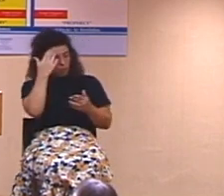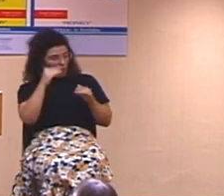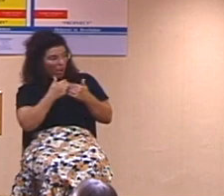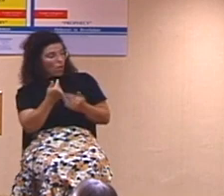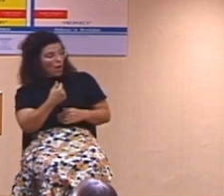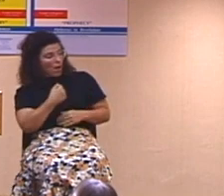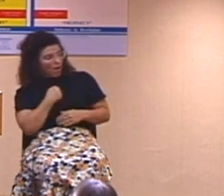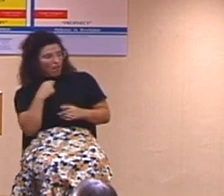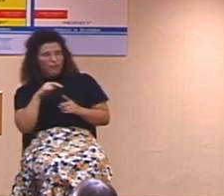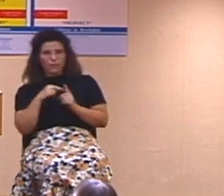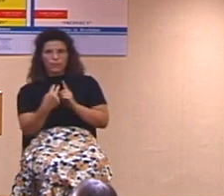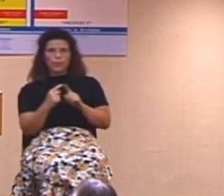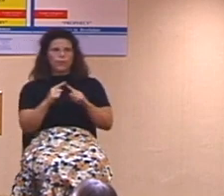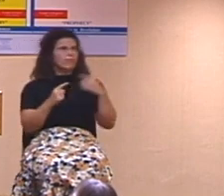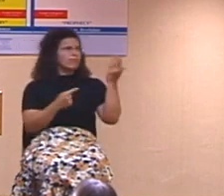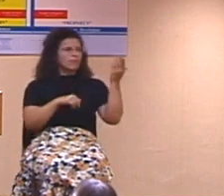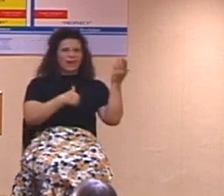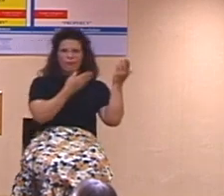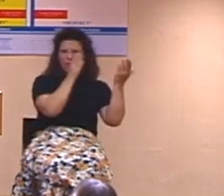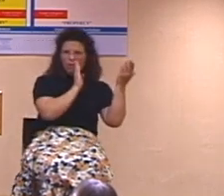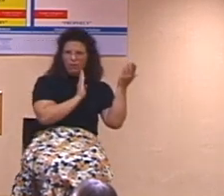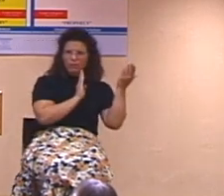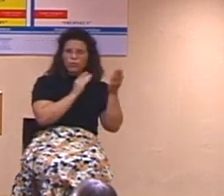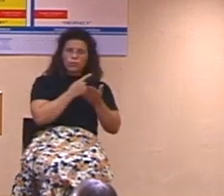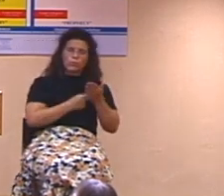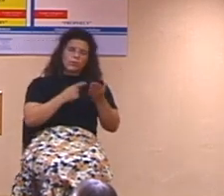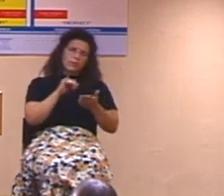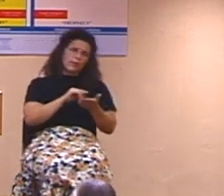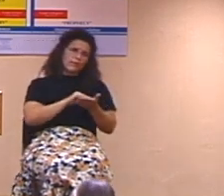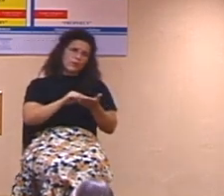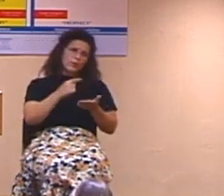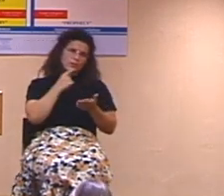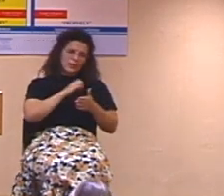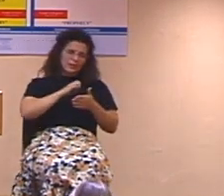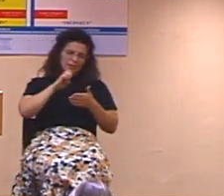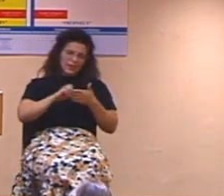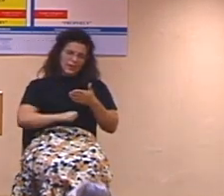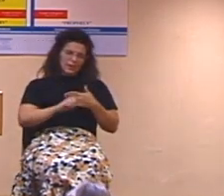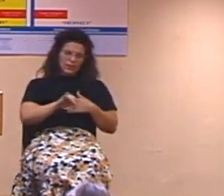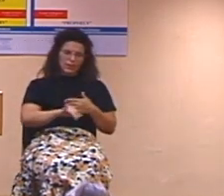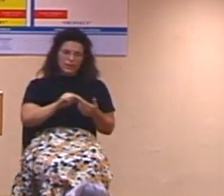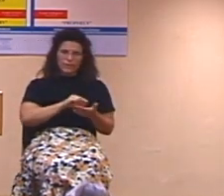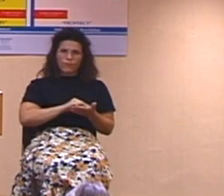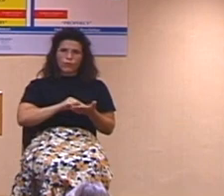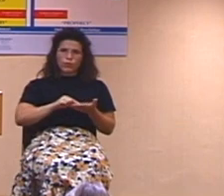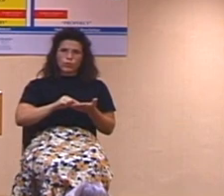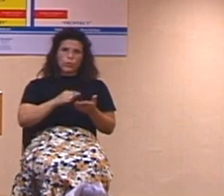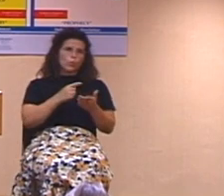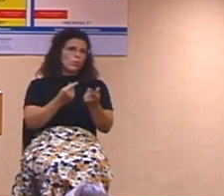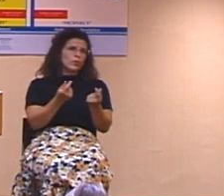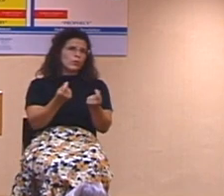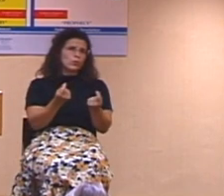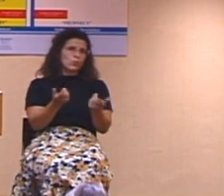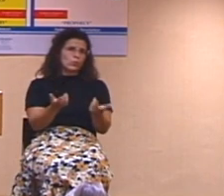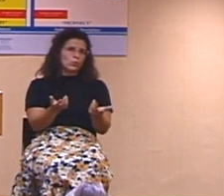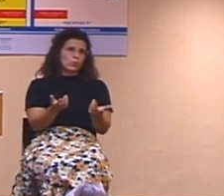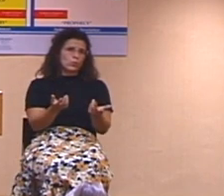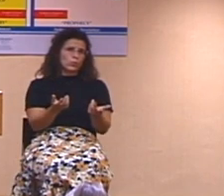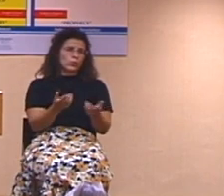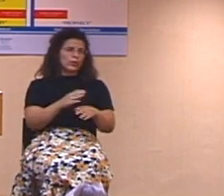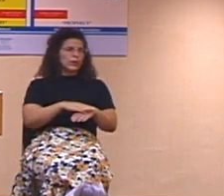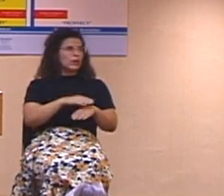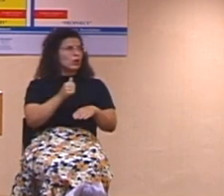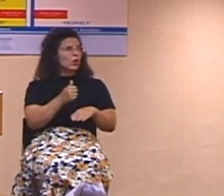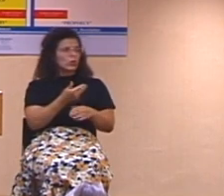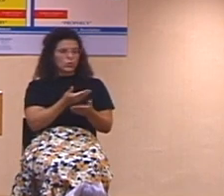them, but how does God? Look at what does that verse say? The end of that verse. What does he do? He calleth